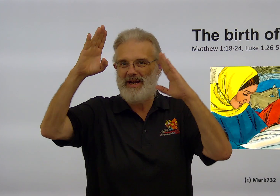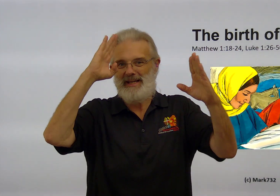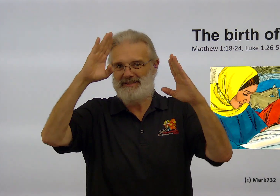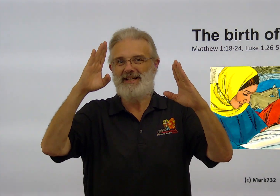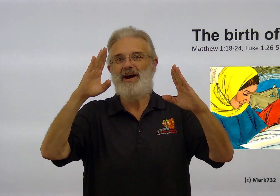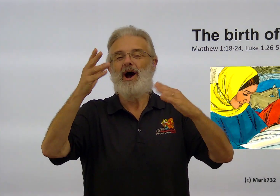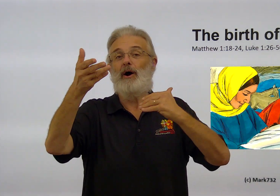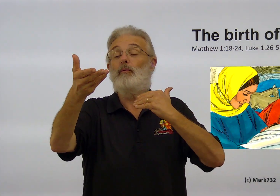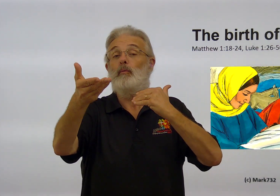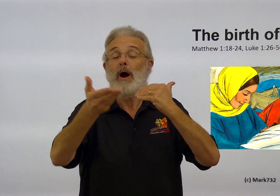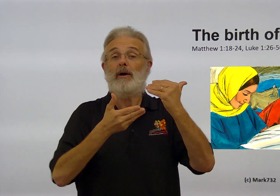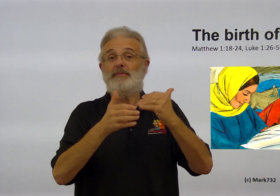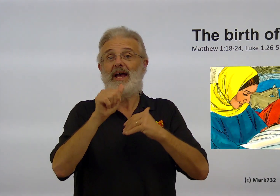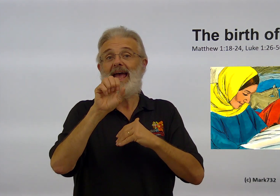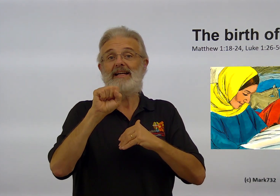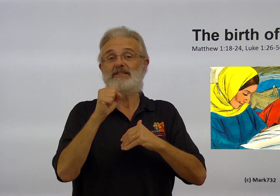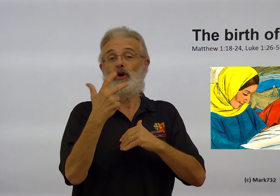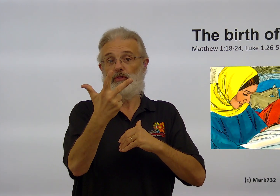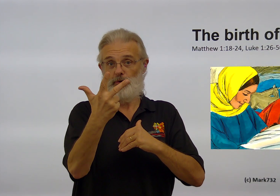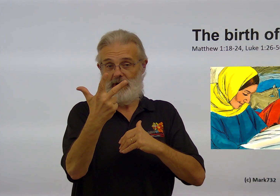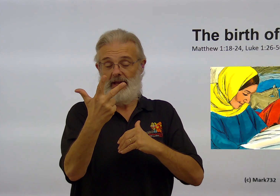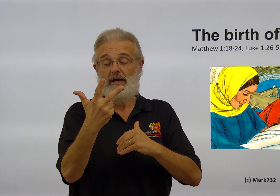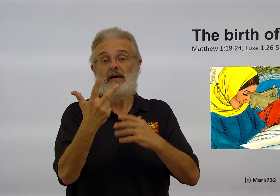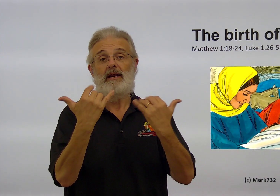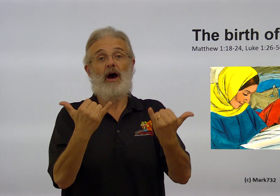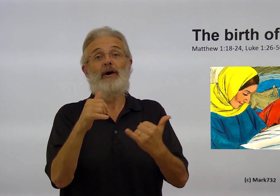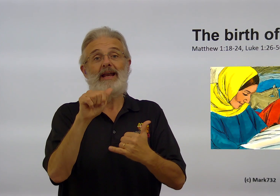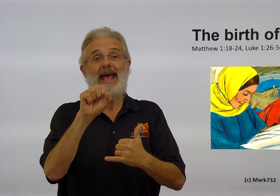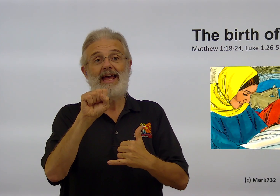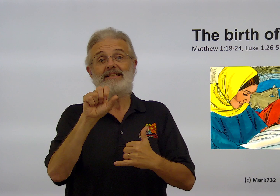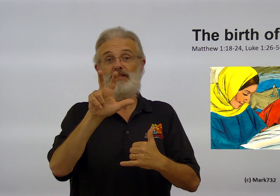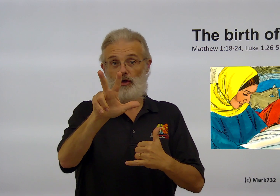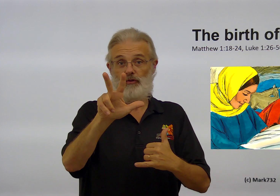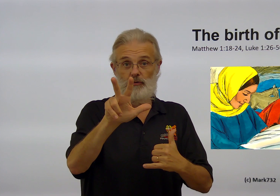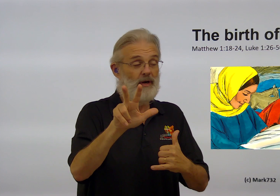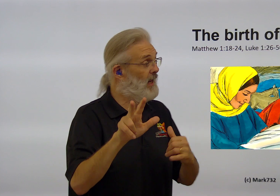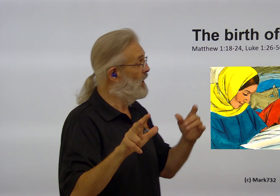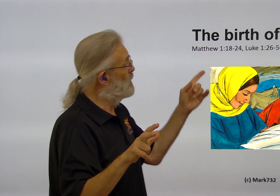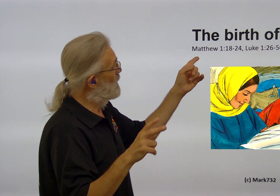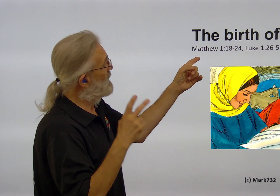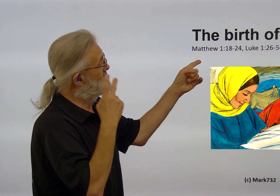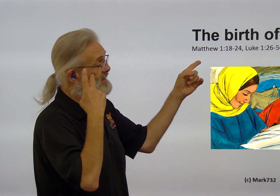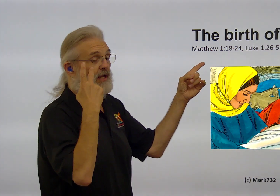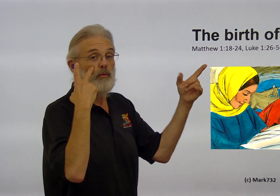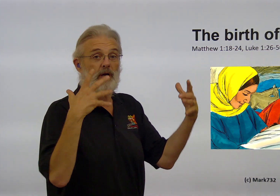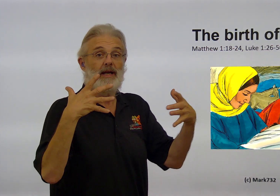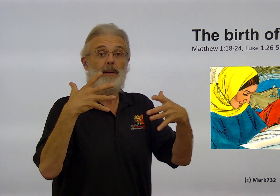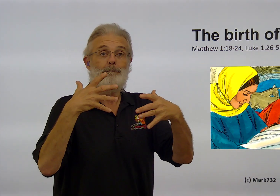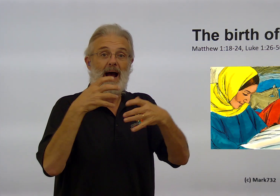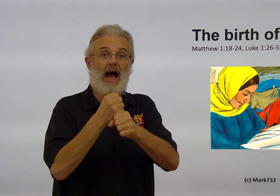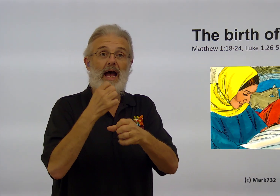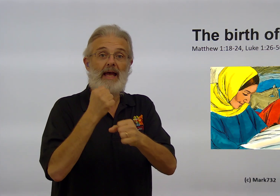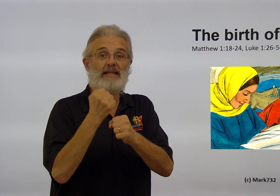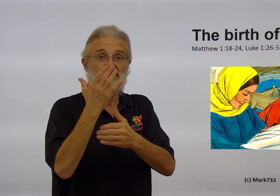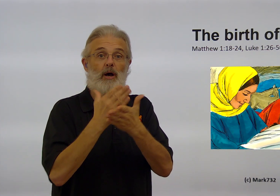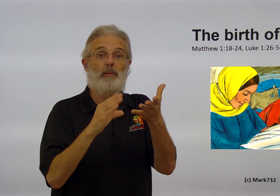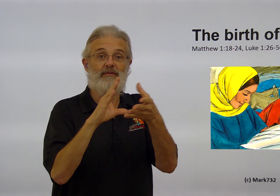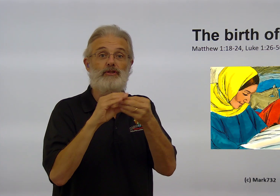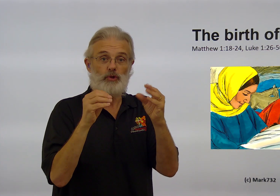Greetings. Welcome to ASL 3. Now, in ASL 3, you're going to see we're going to combine some of the